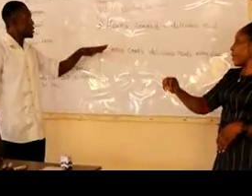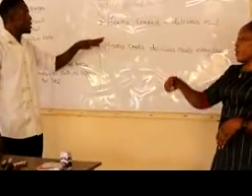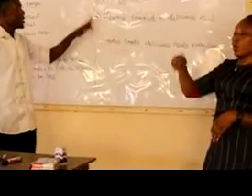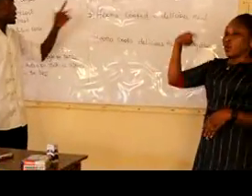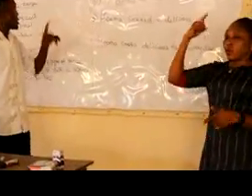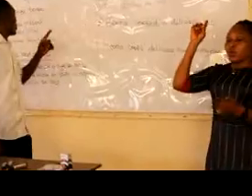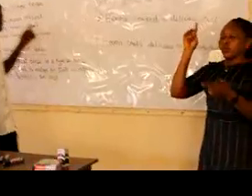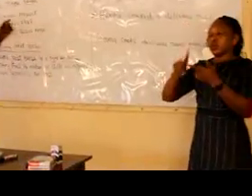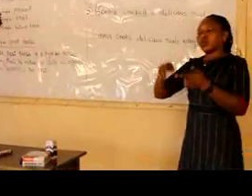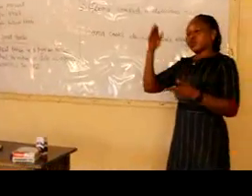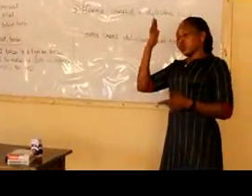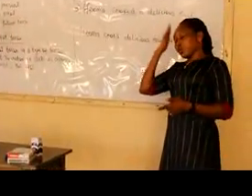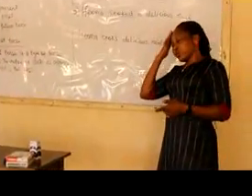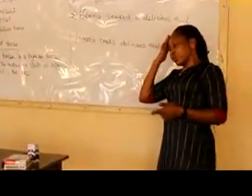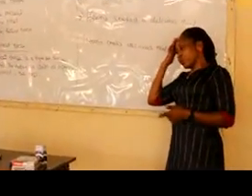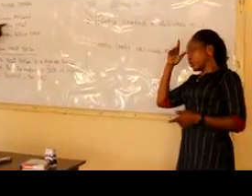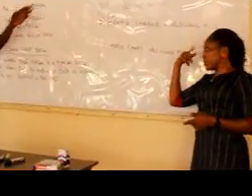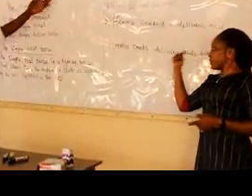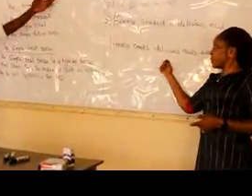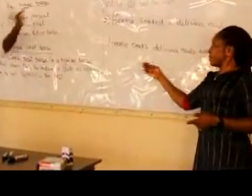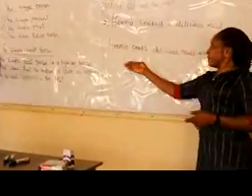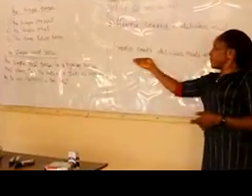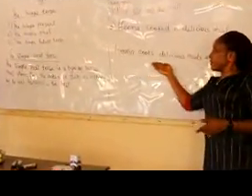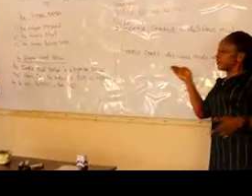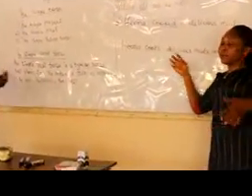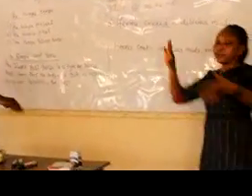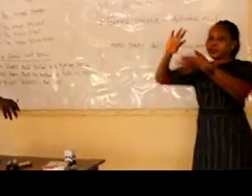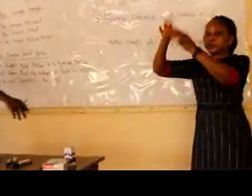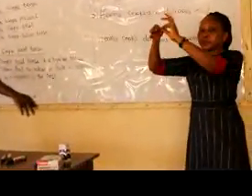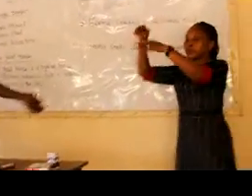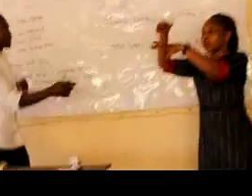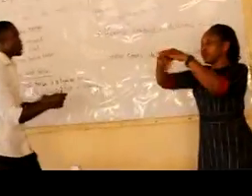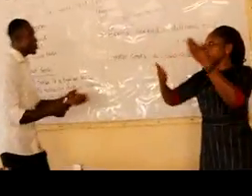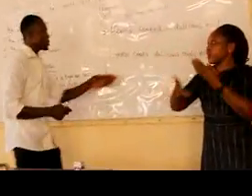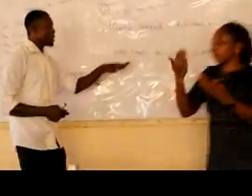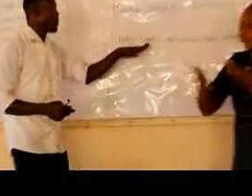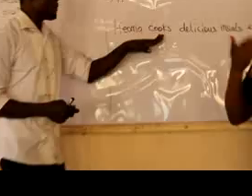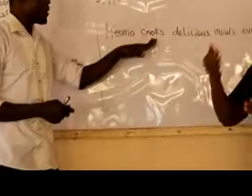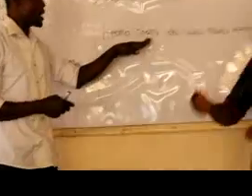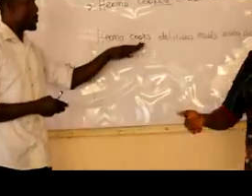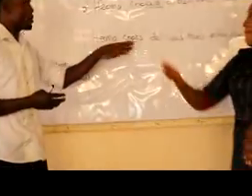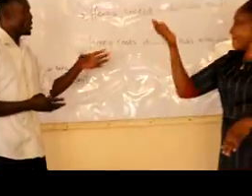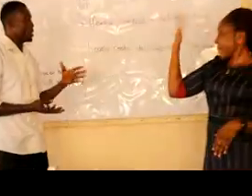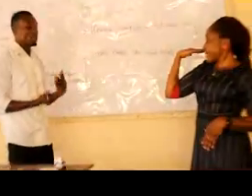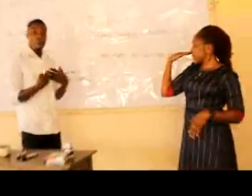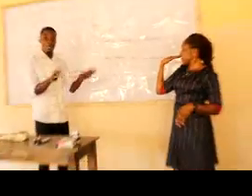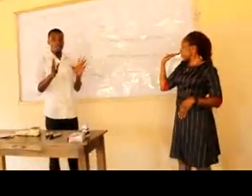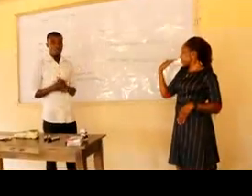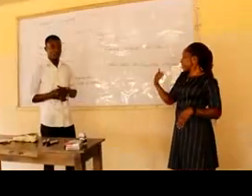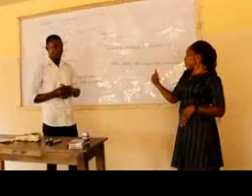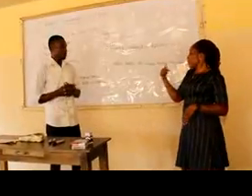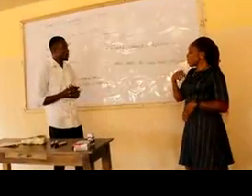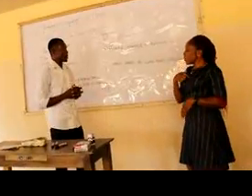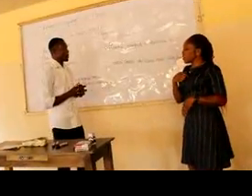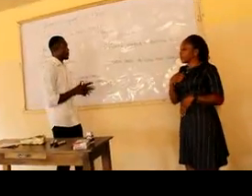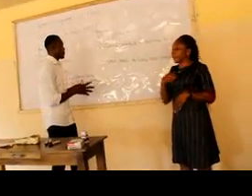sentence in the simple past, which we are doing today, we put the main verb in the past